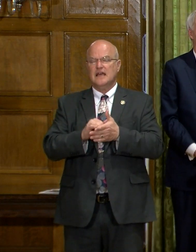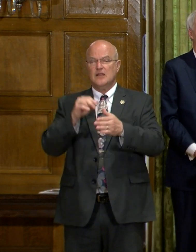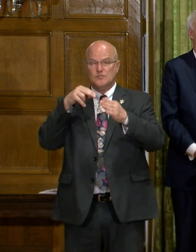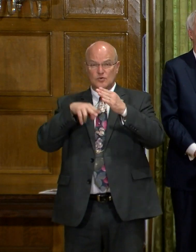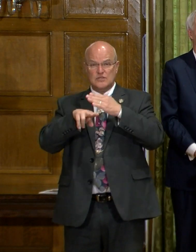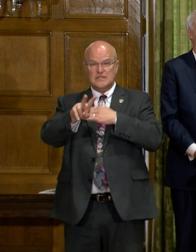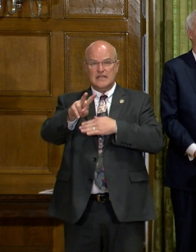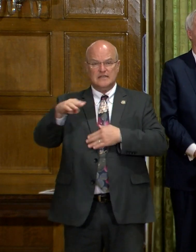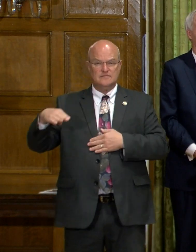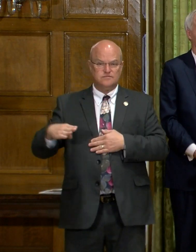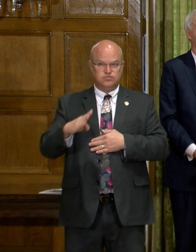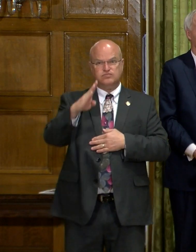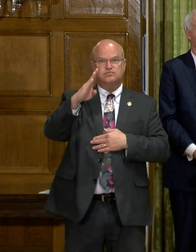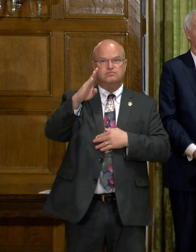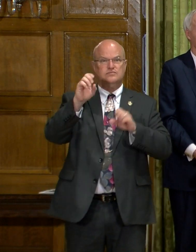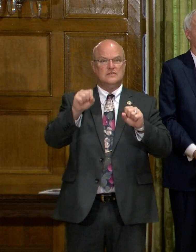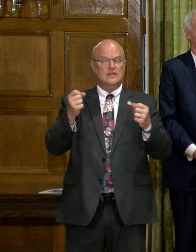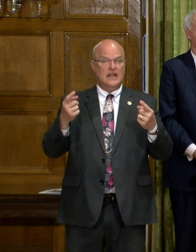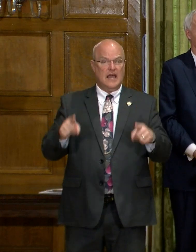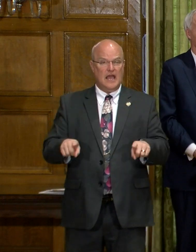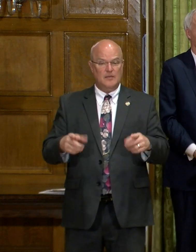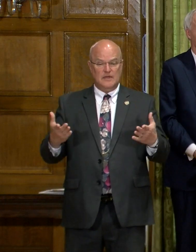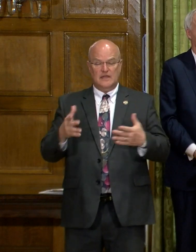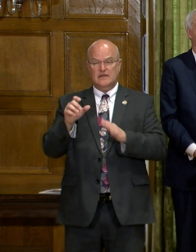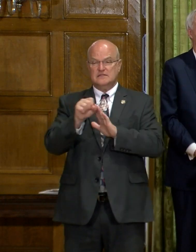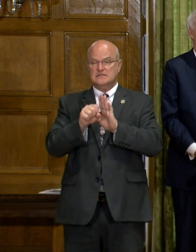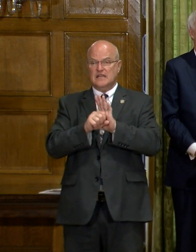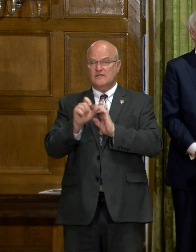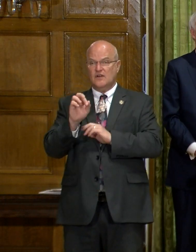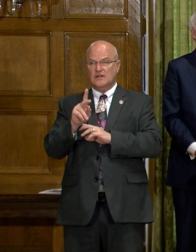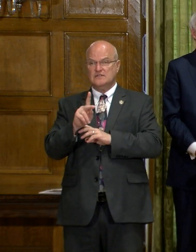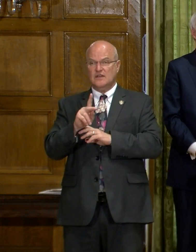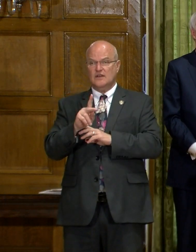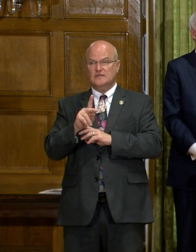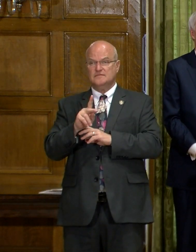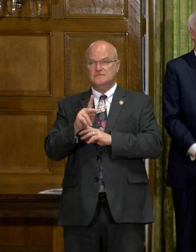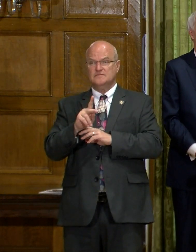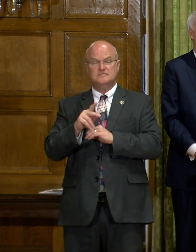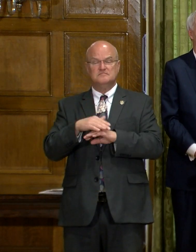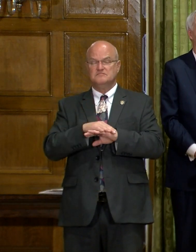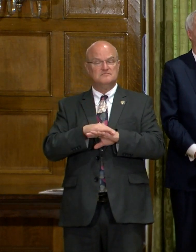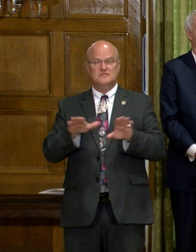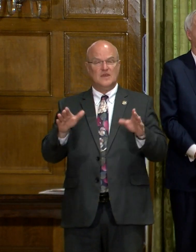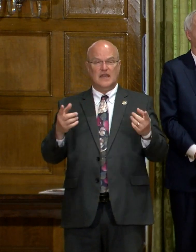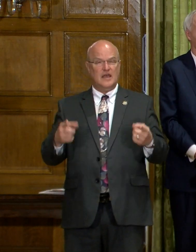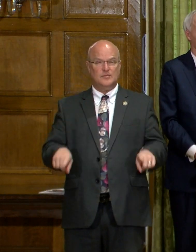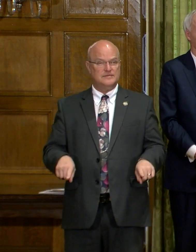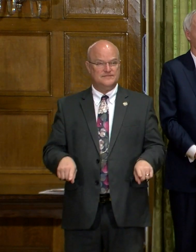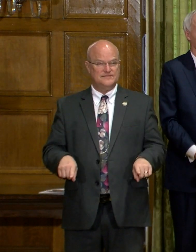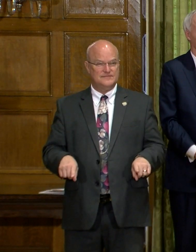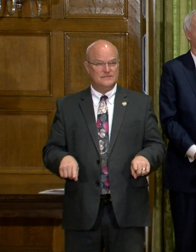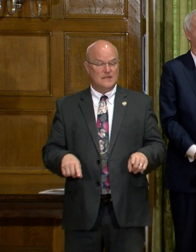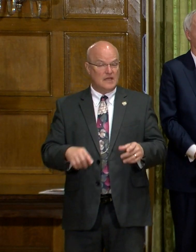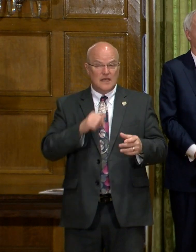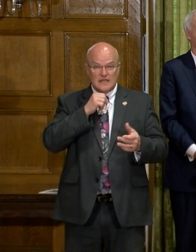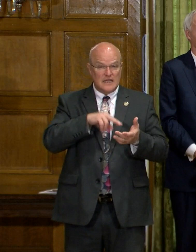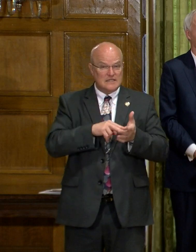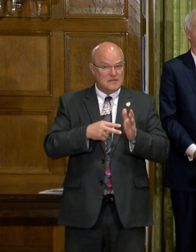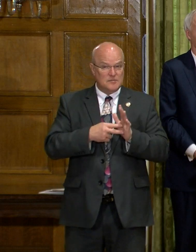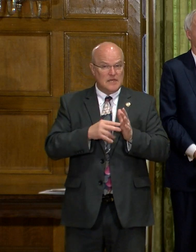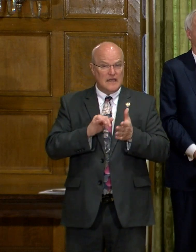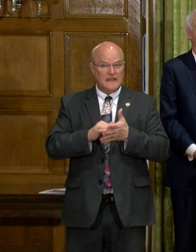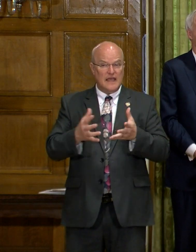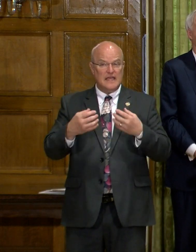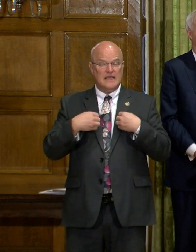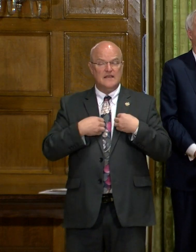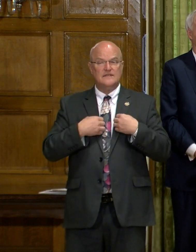predicted surge that was anticipated to happen here in the state of Arkansas has not manifested itself. Now, that doesn't mean that that